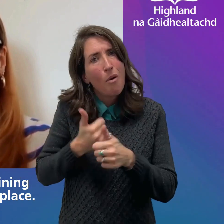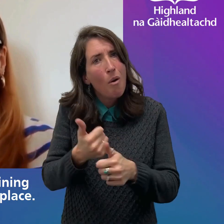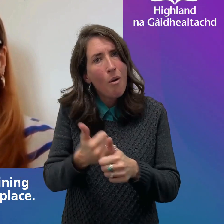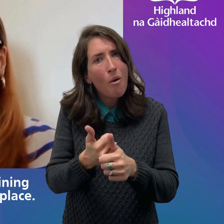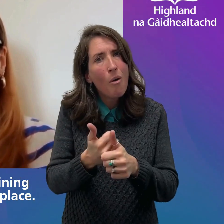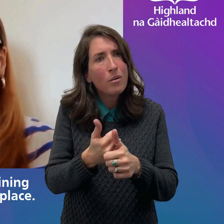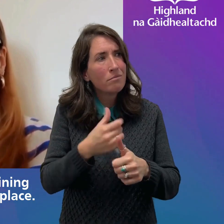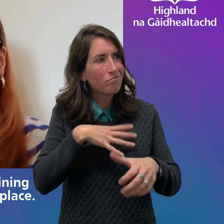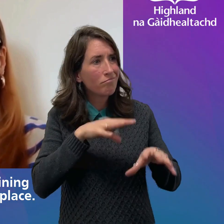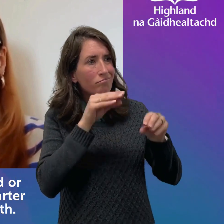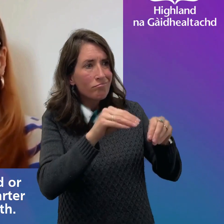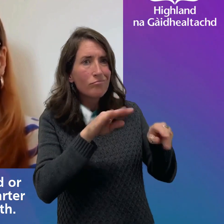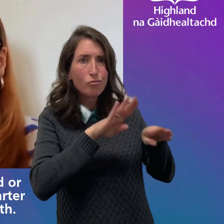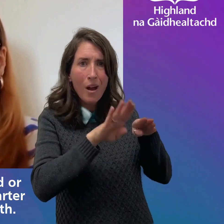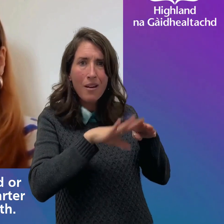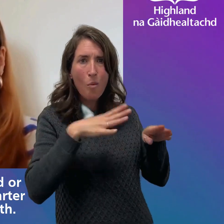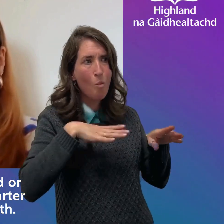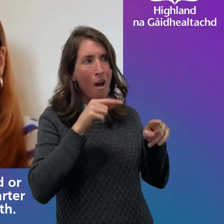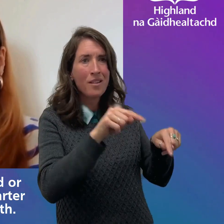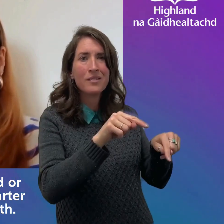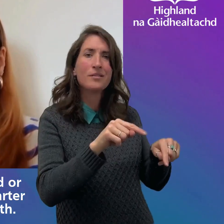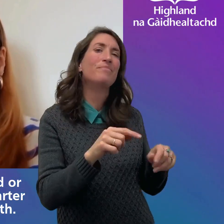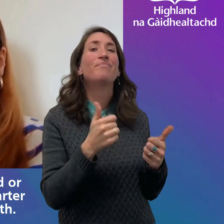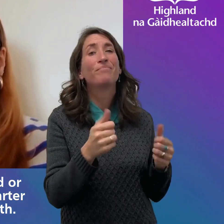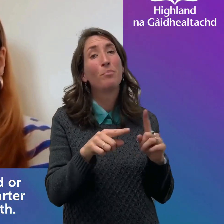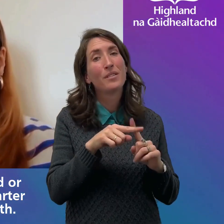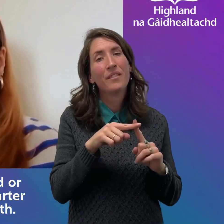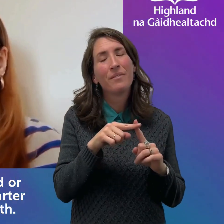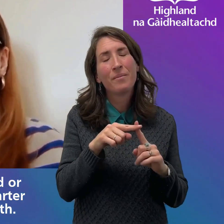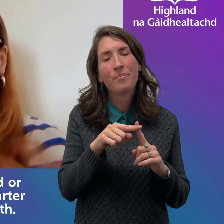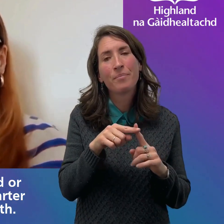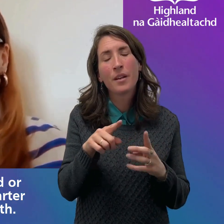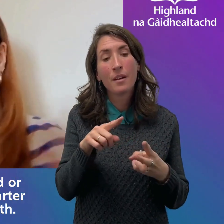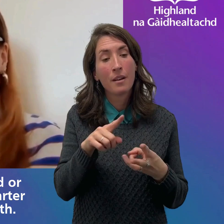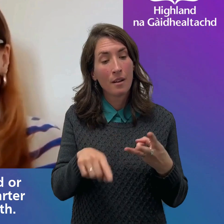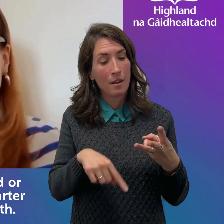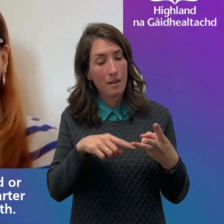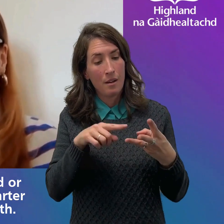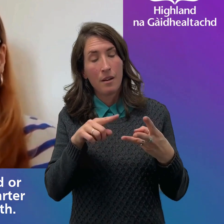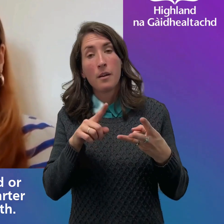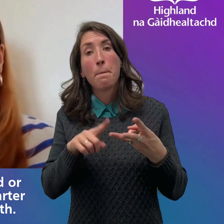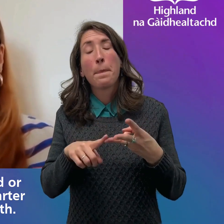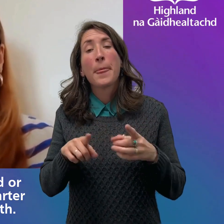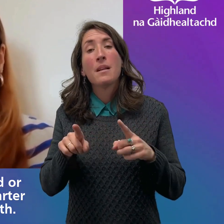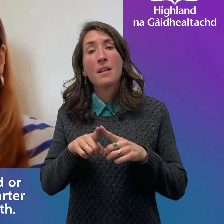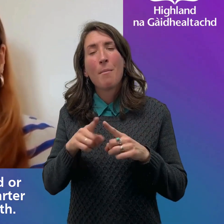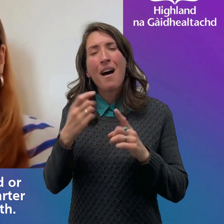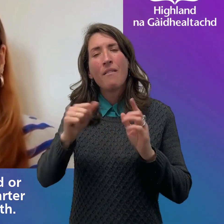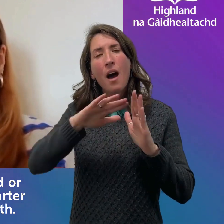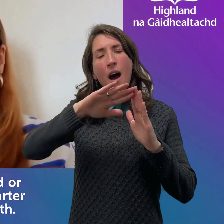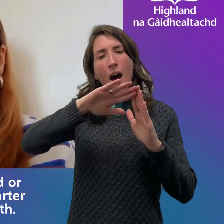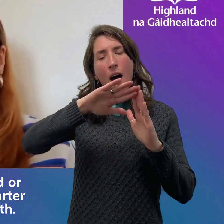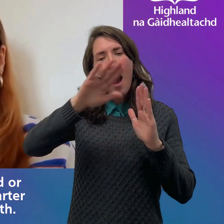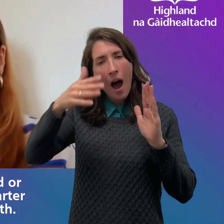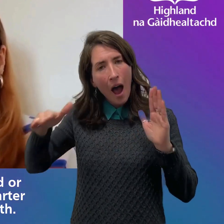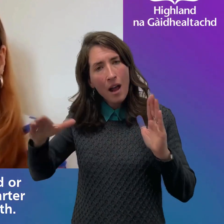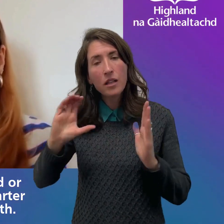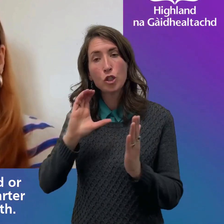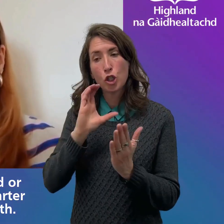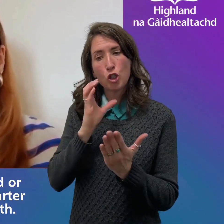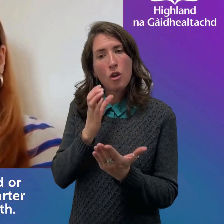that are in place. We also as a board endorsed or signed up to the Highland